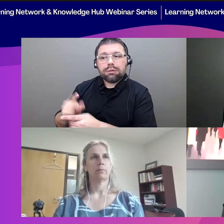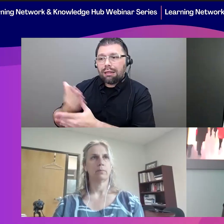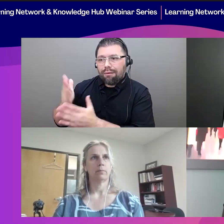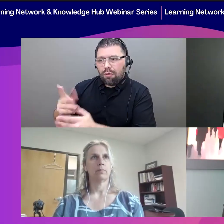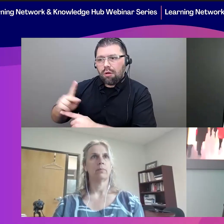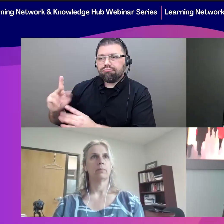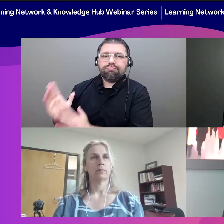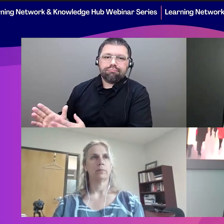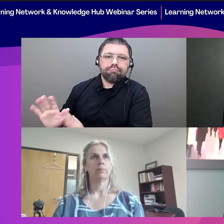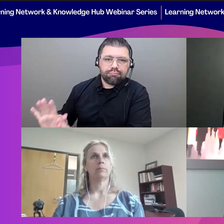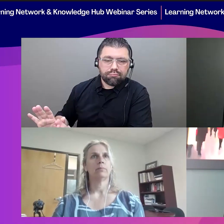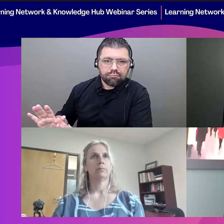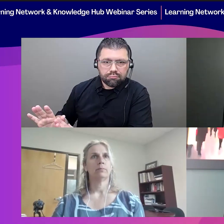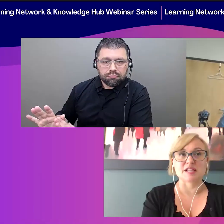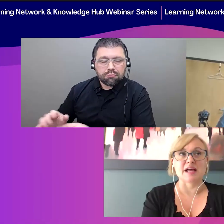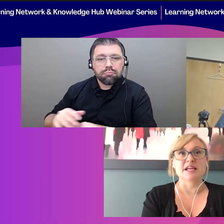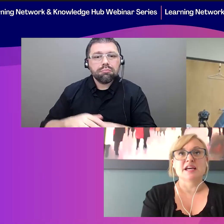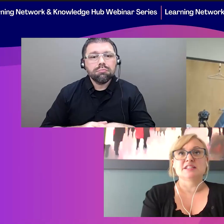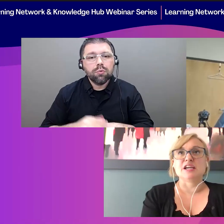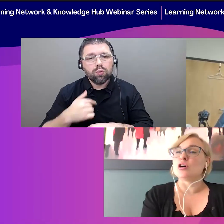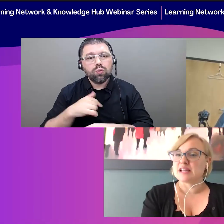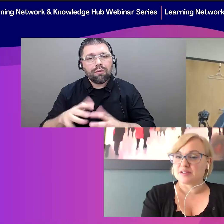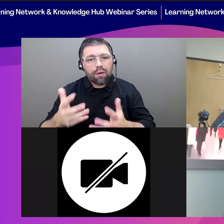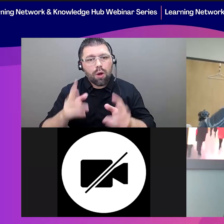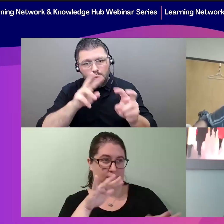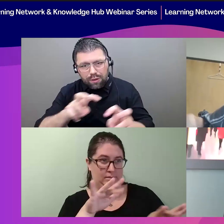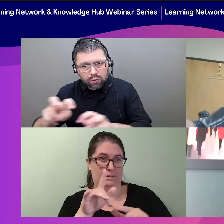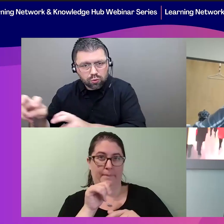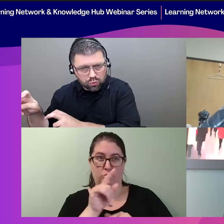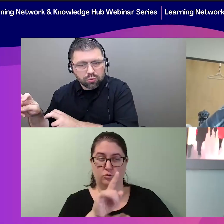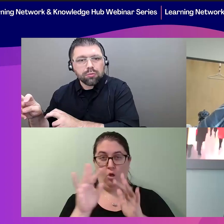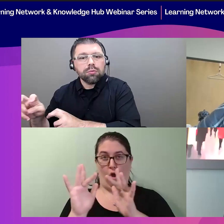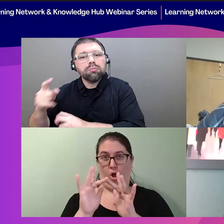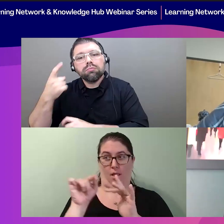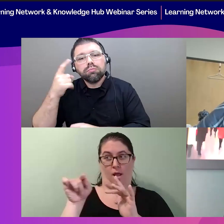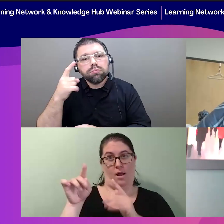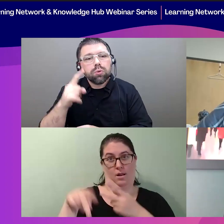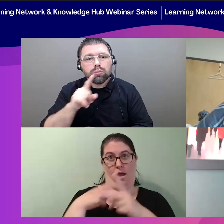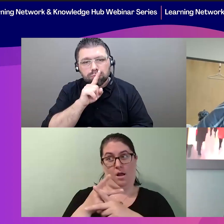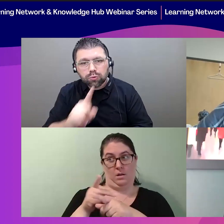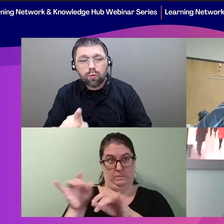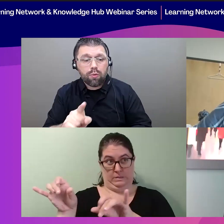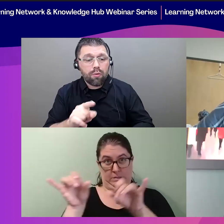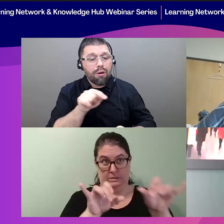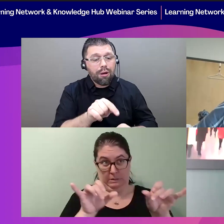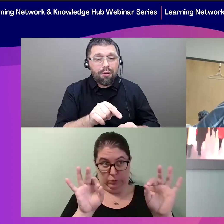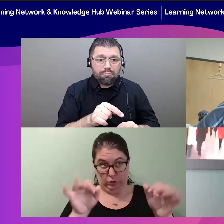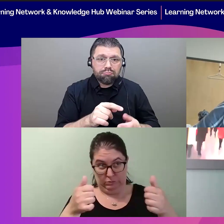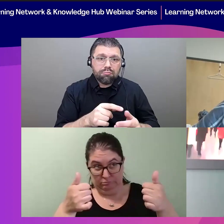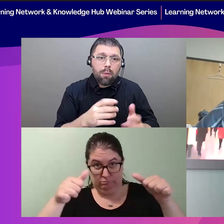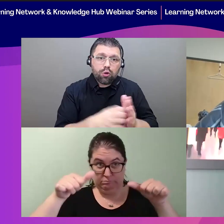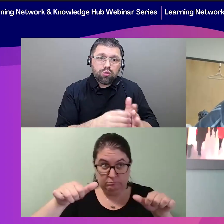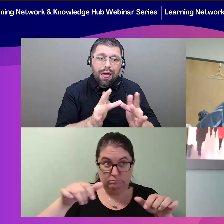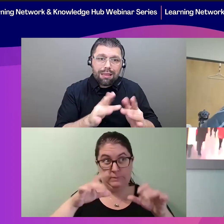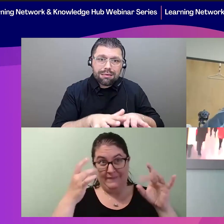and workers at the same time to make sure that the online version of what we were doing was going great and they